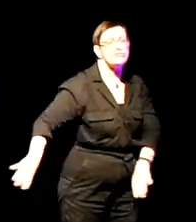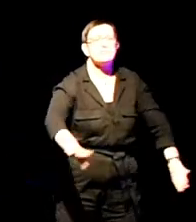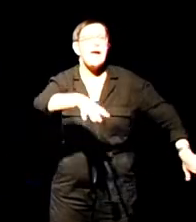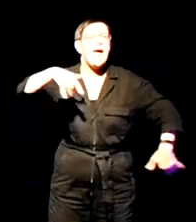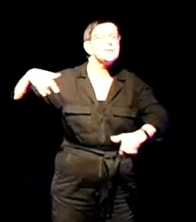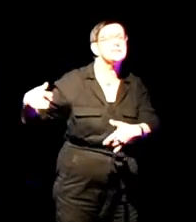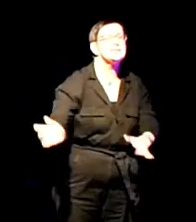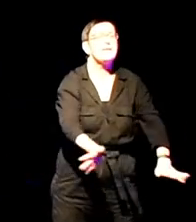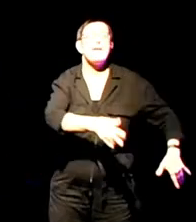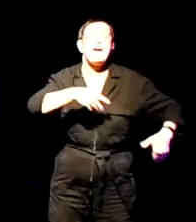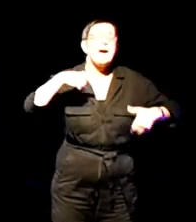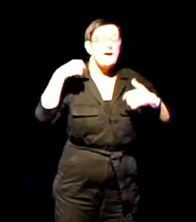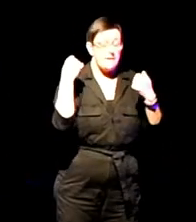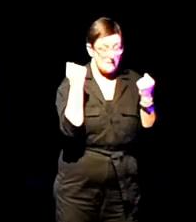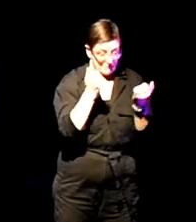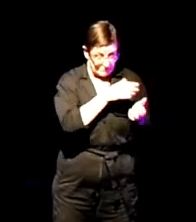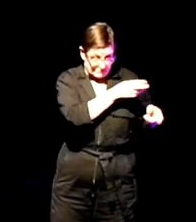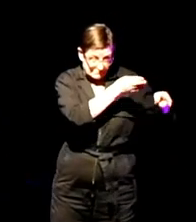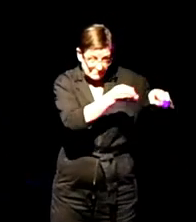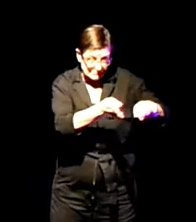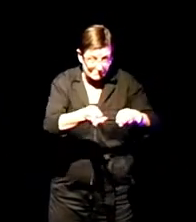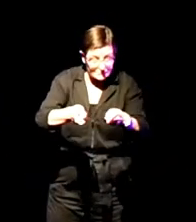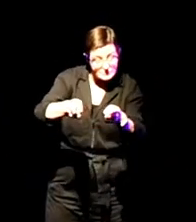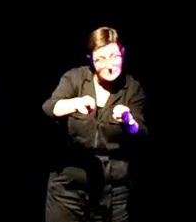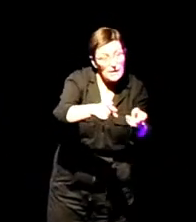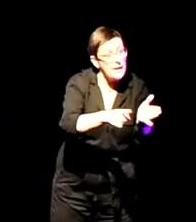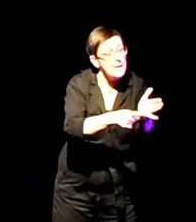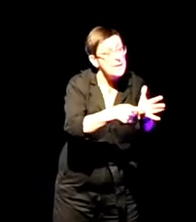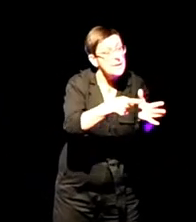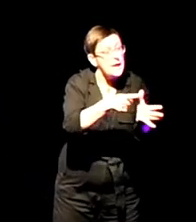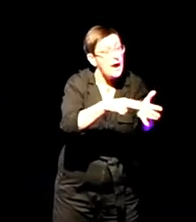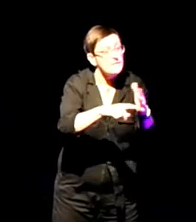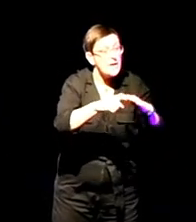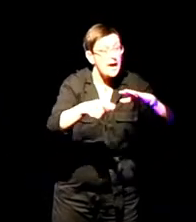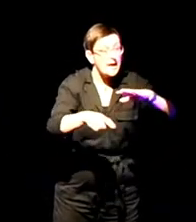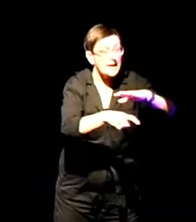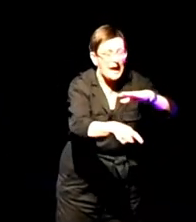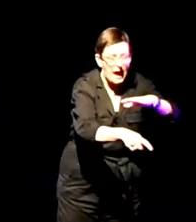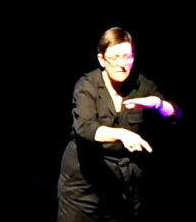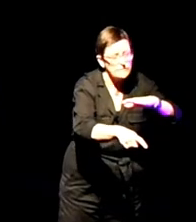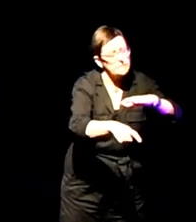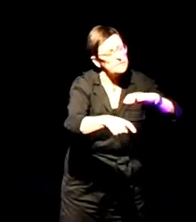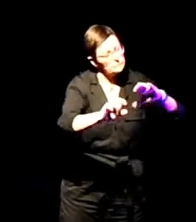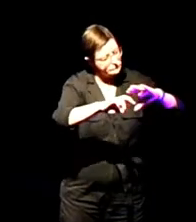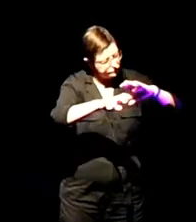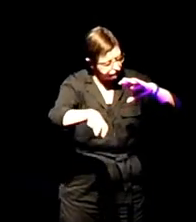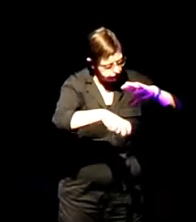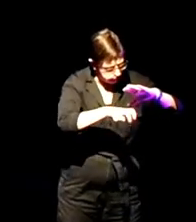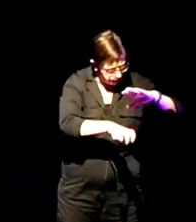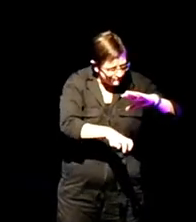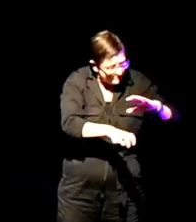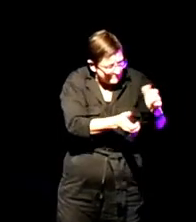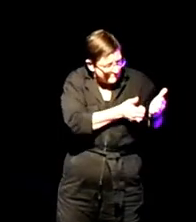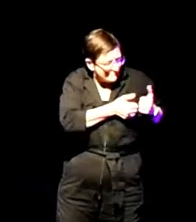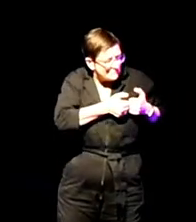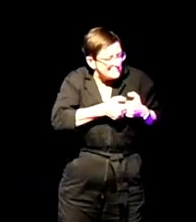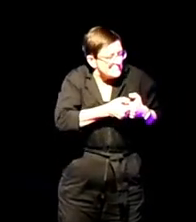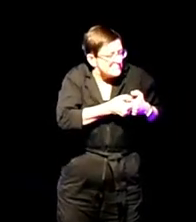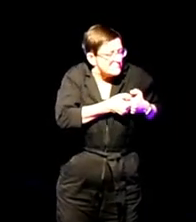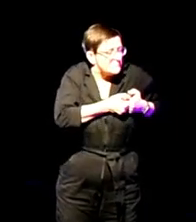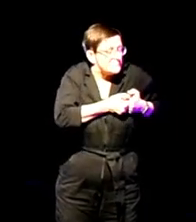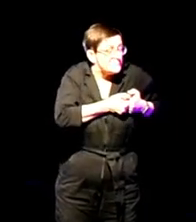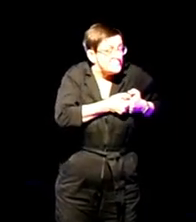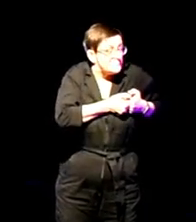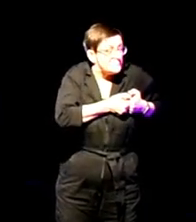The route brought her to a lava cave, lavish and romantic,